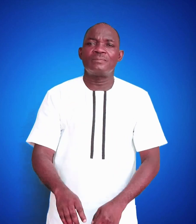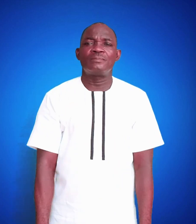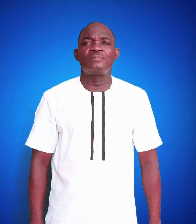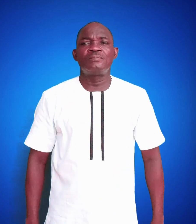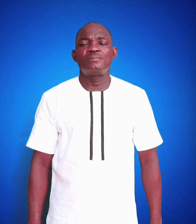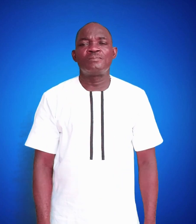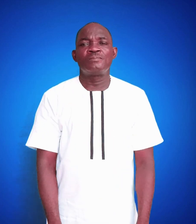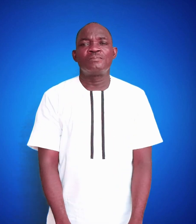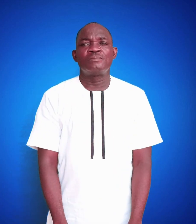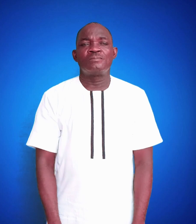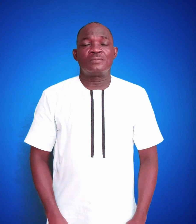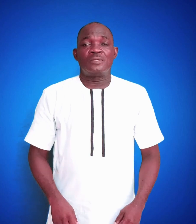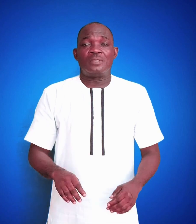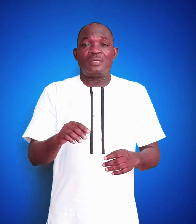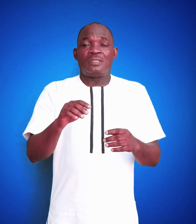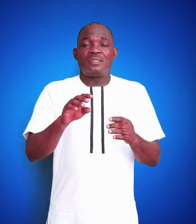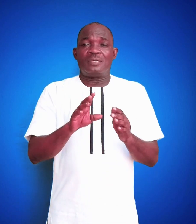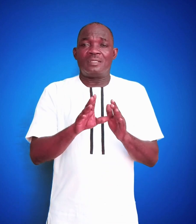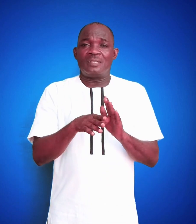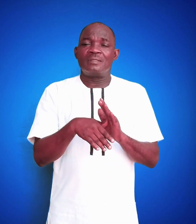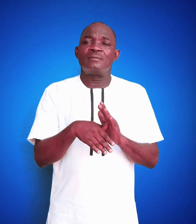cedis. And